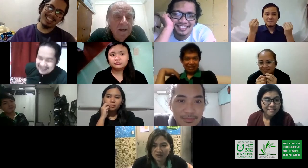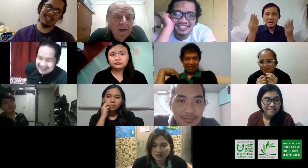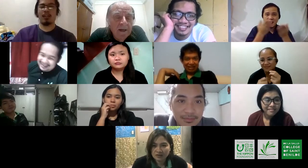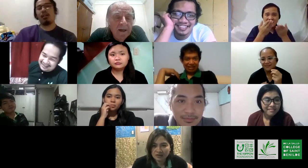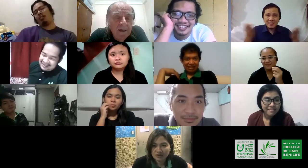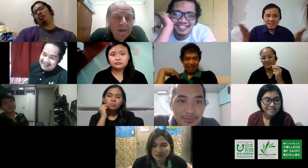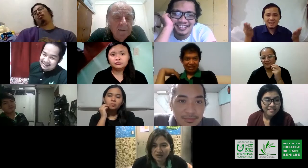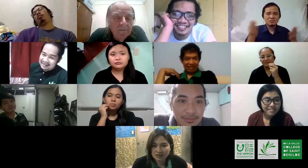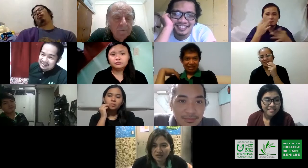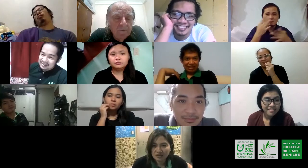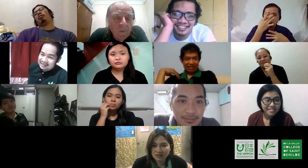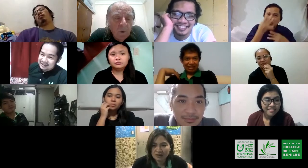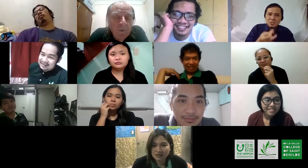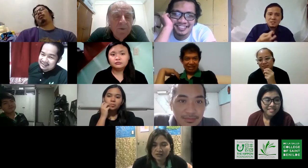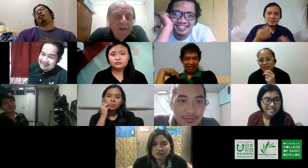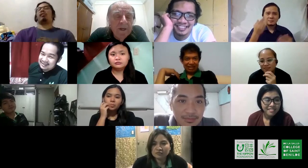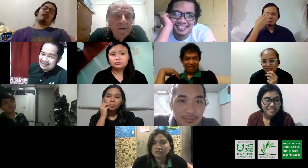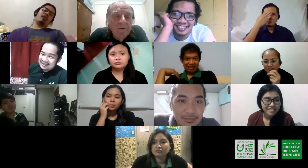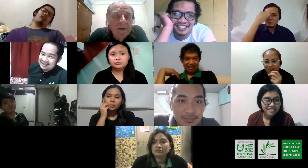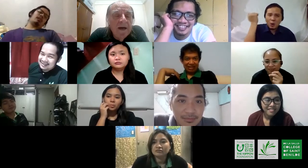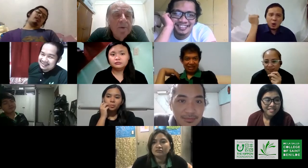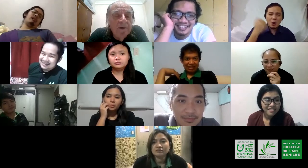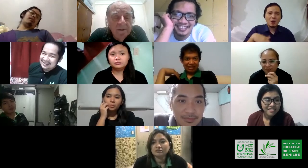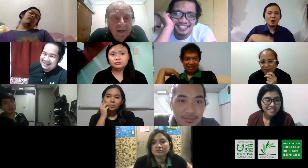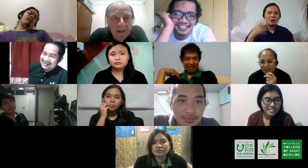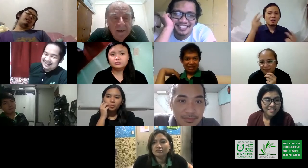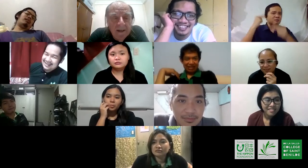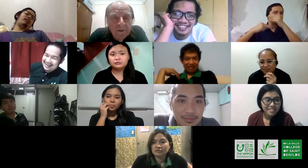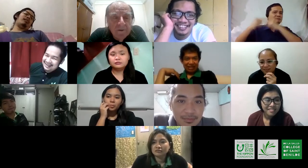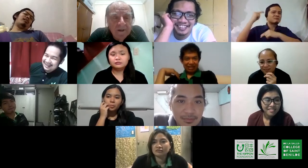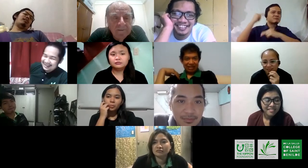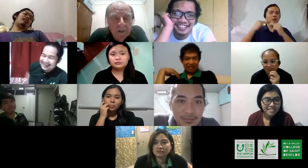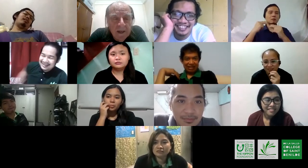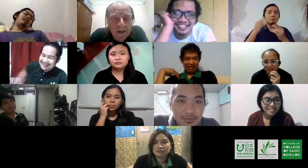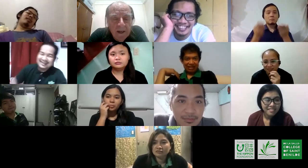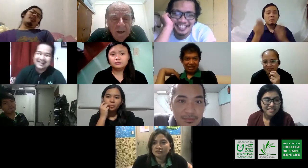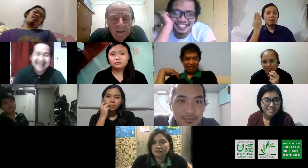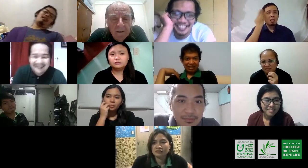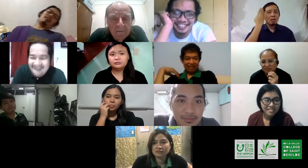about, we pretend don't happen in history,